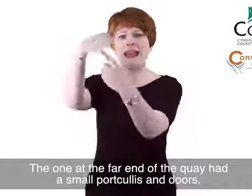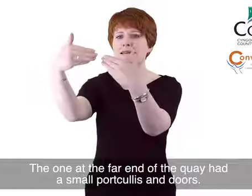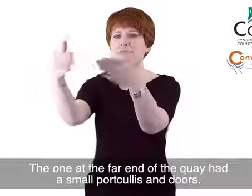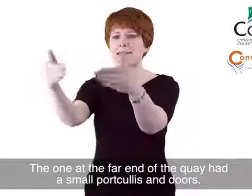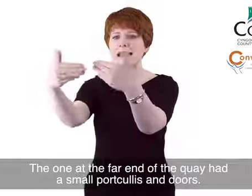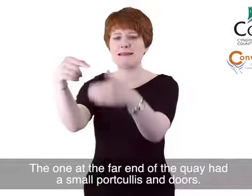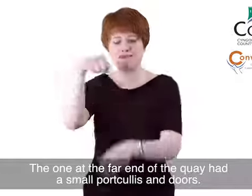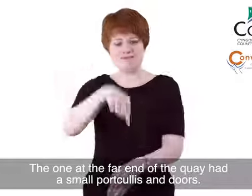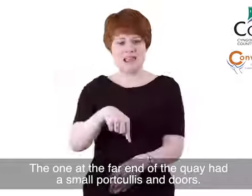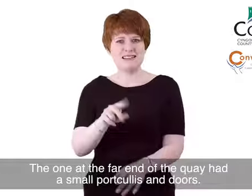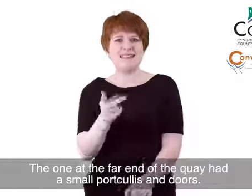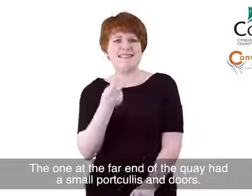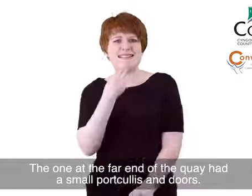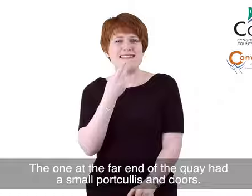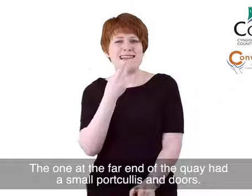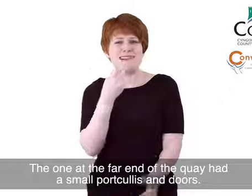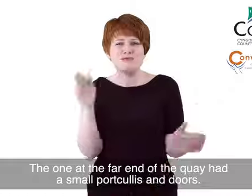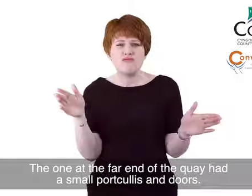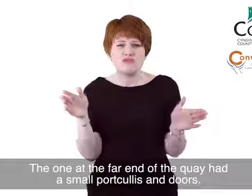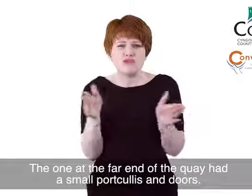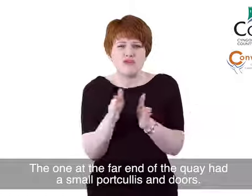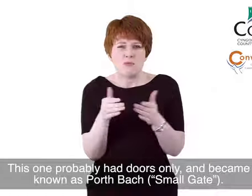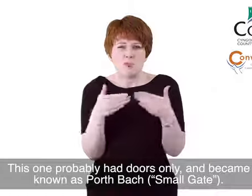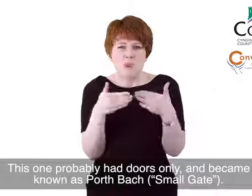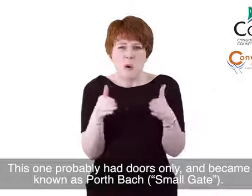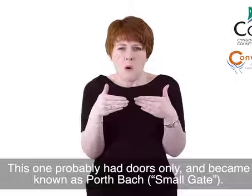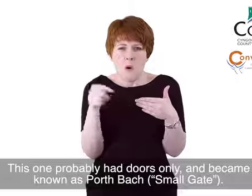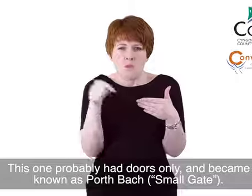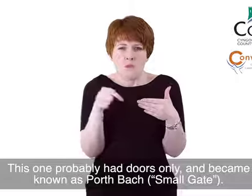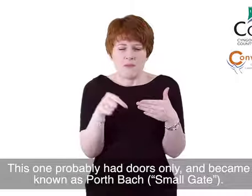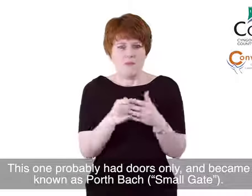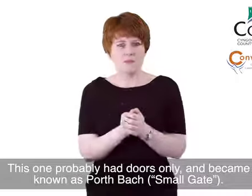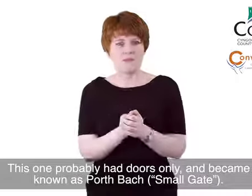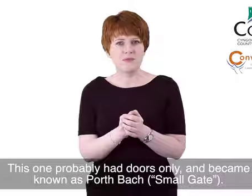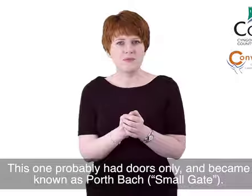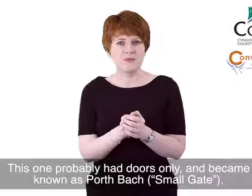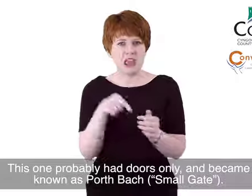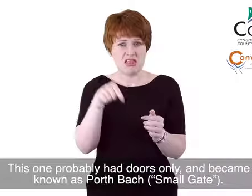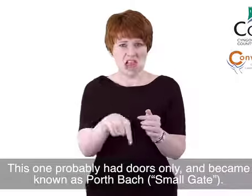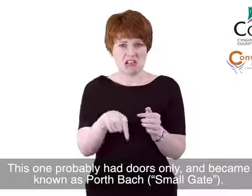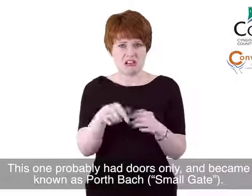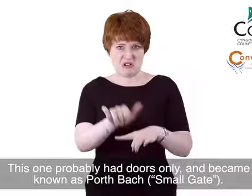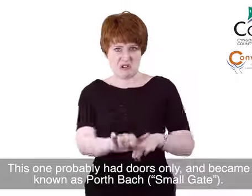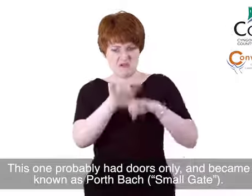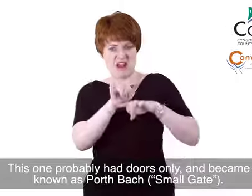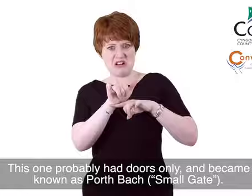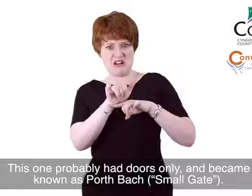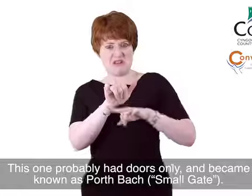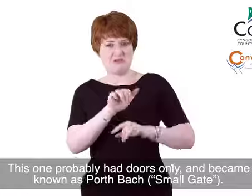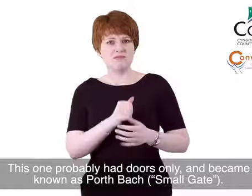quay had a small portcullis and doors. This one probably had doors only and became known as Porth Bach,